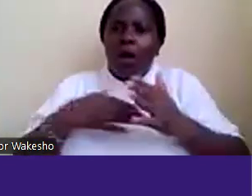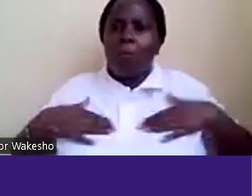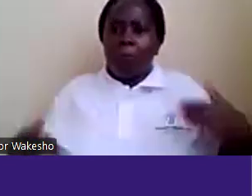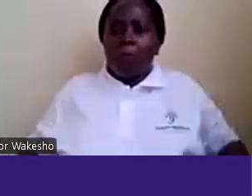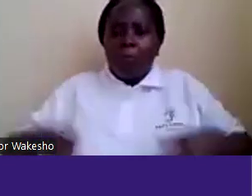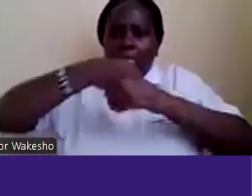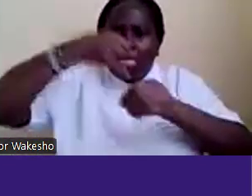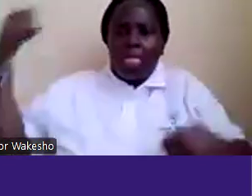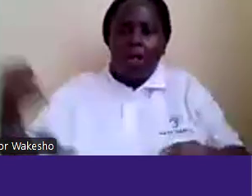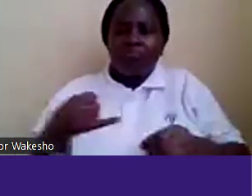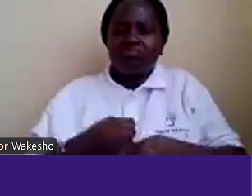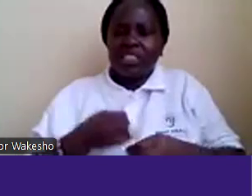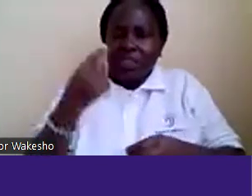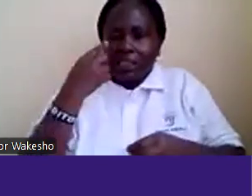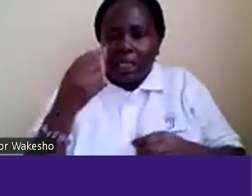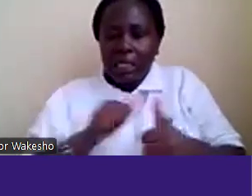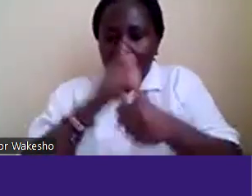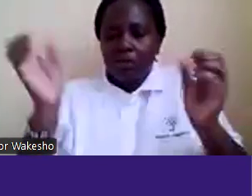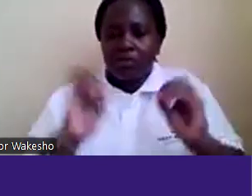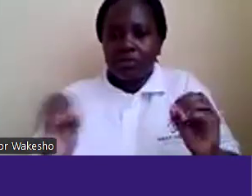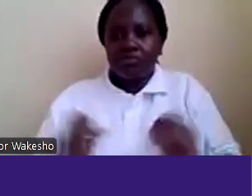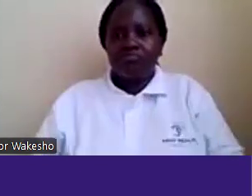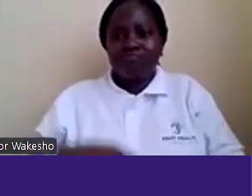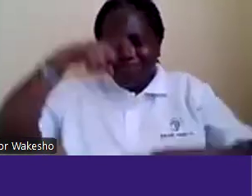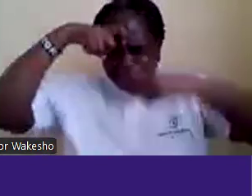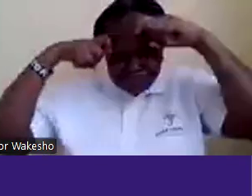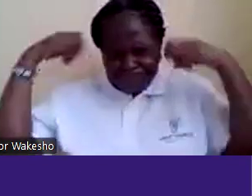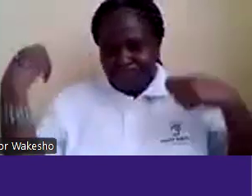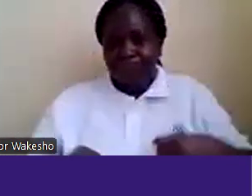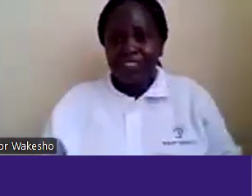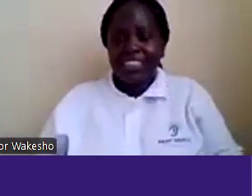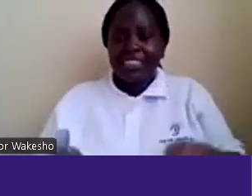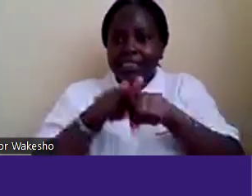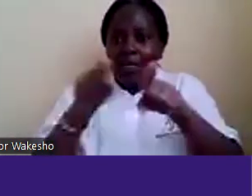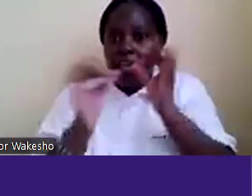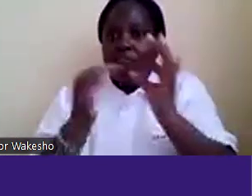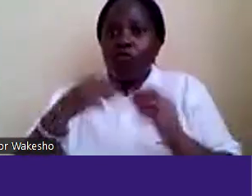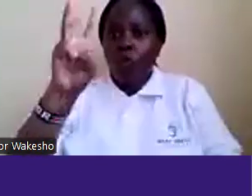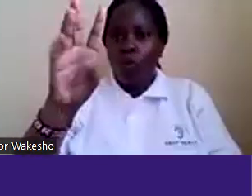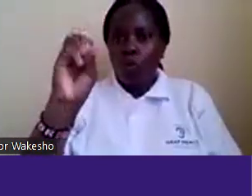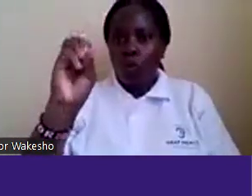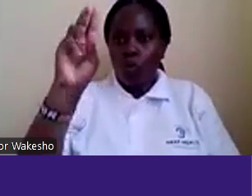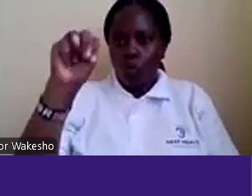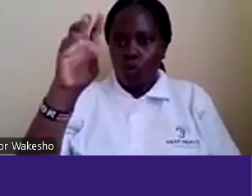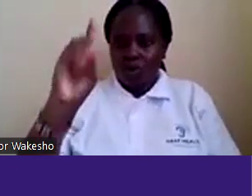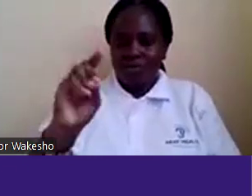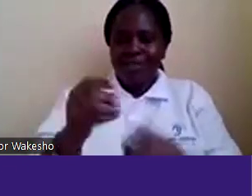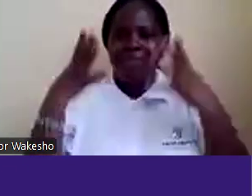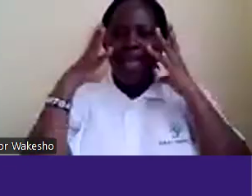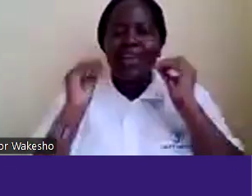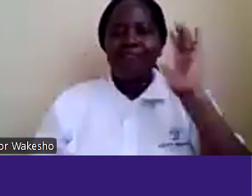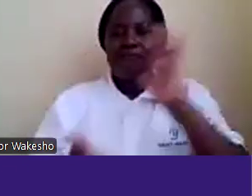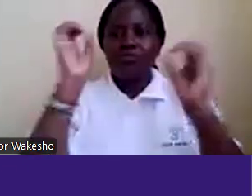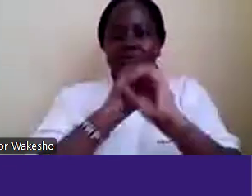vision, nausea, slow healing of cuts and bruises, and sometimes patients can also present with a tingling of hands,